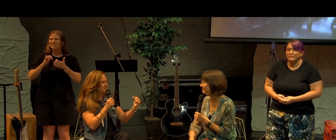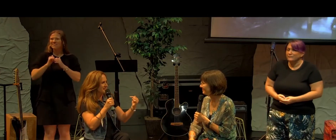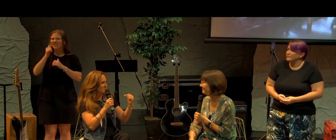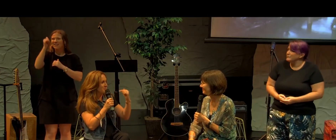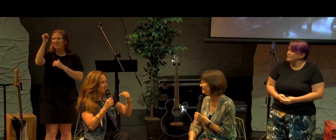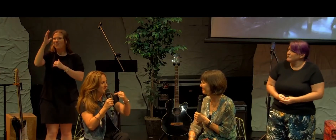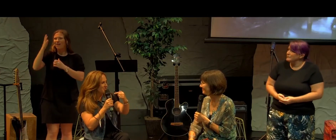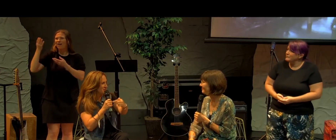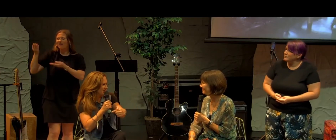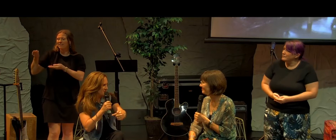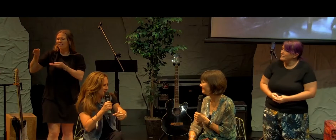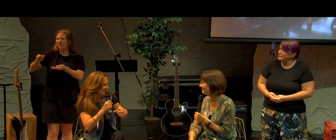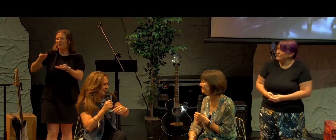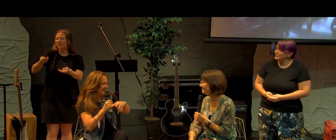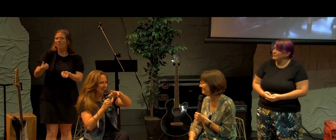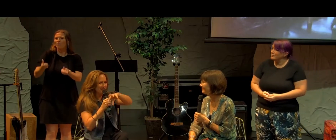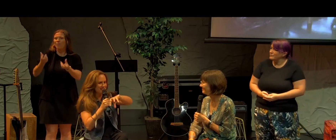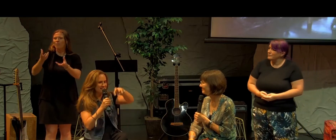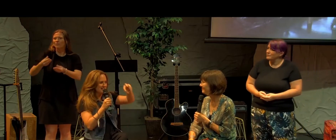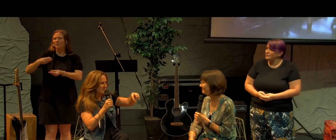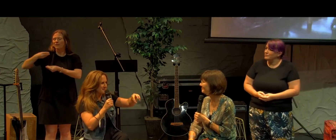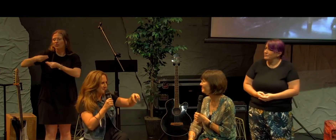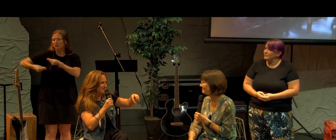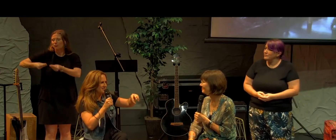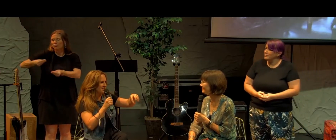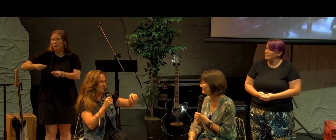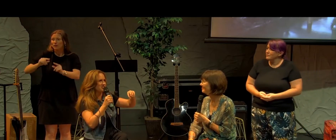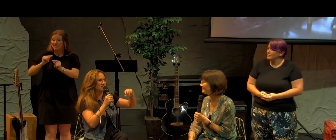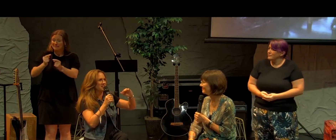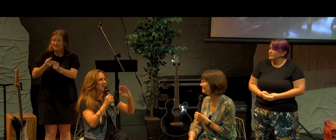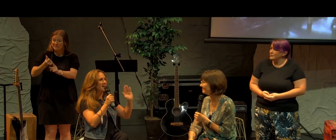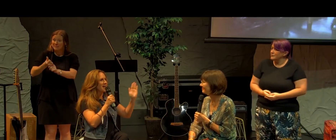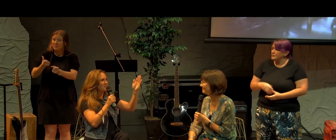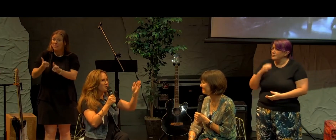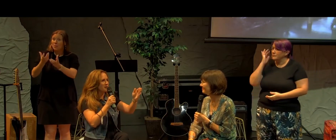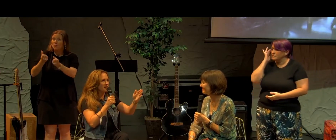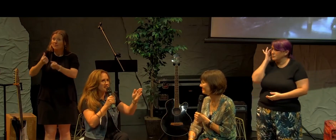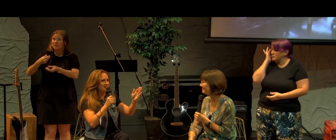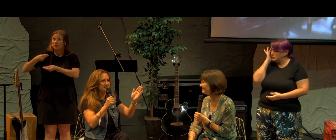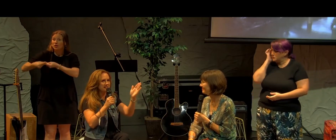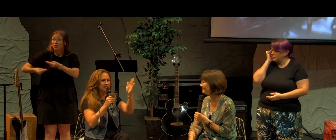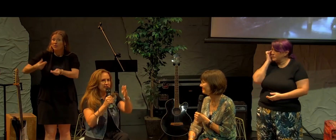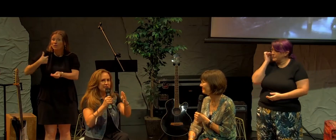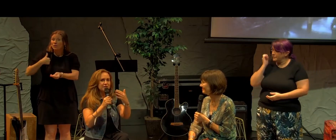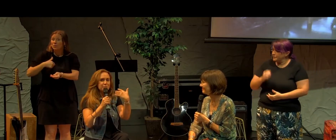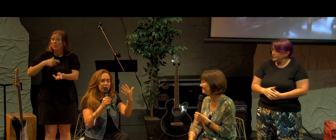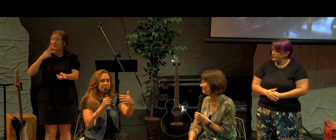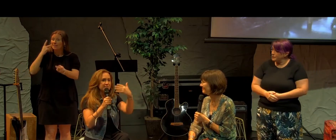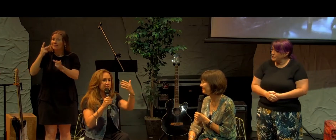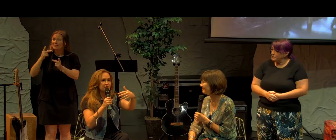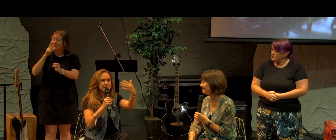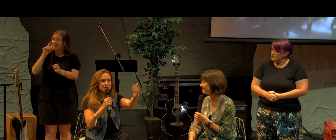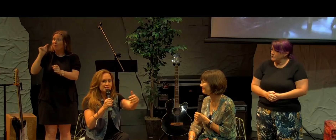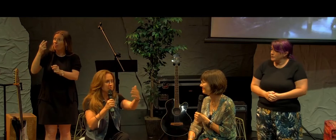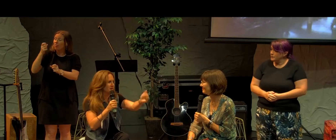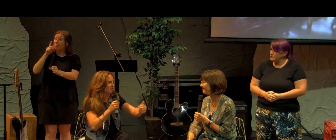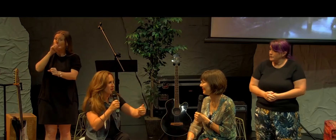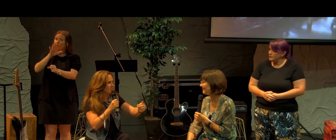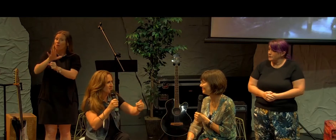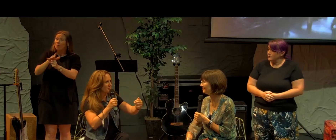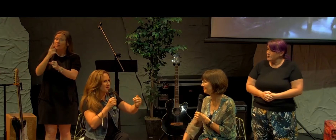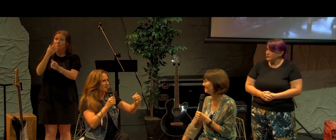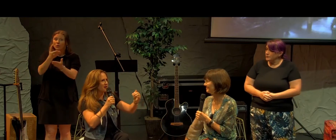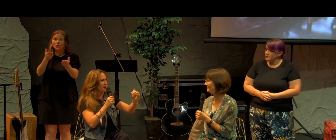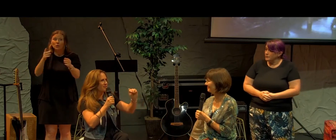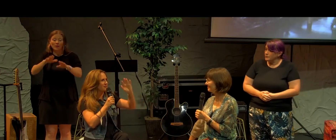you said, multi-generationally. Mm-hmm. I like that this team is multi-generational and that we can see the promise for you and your children and all